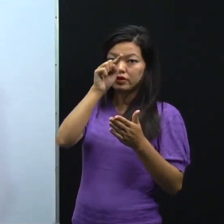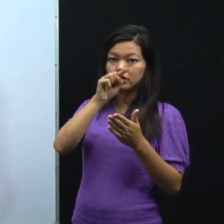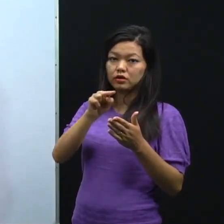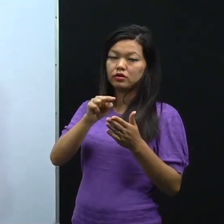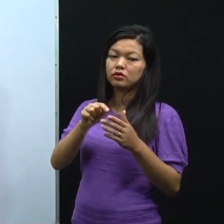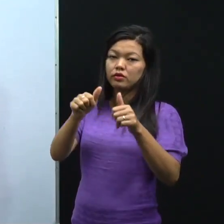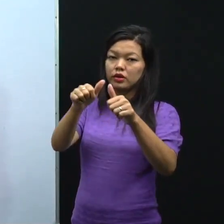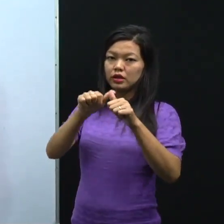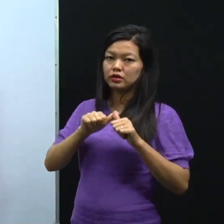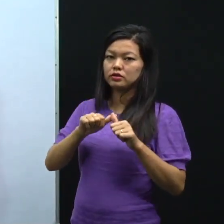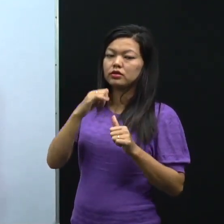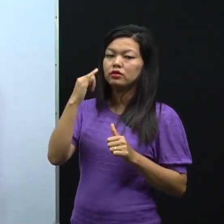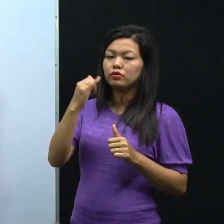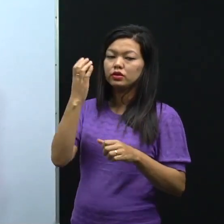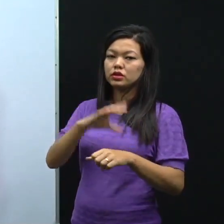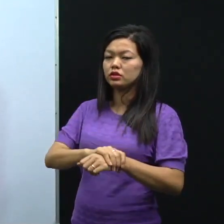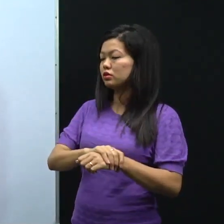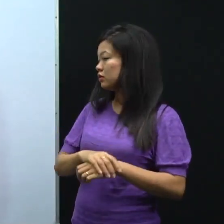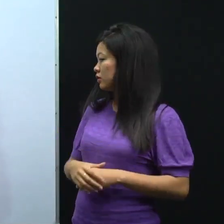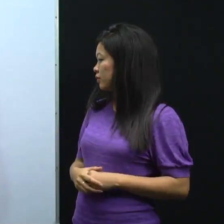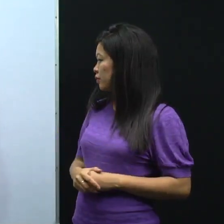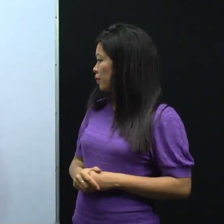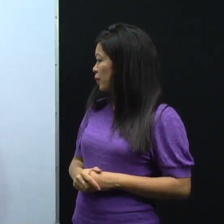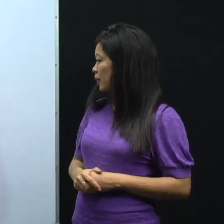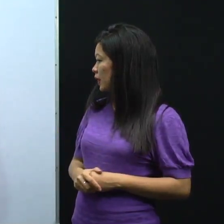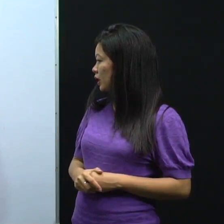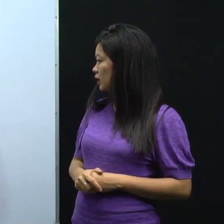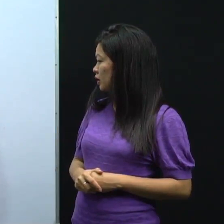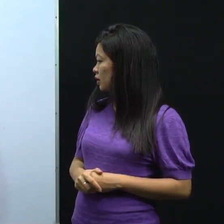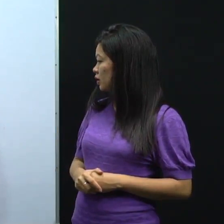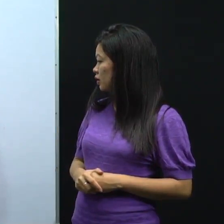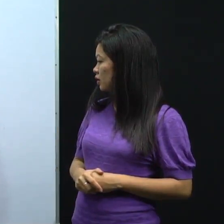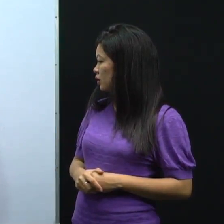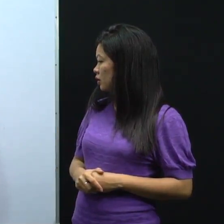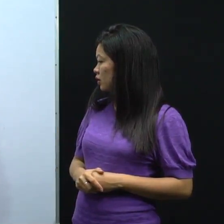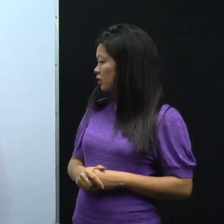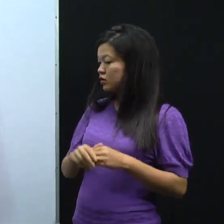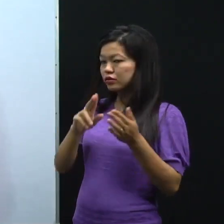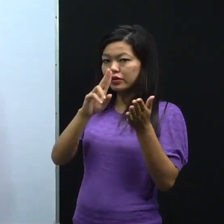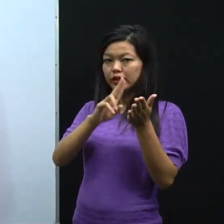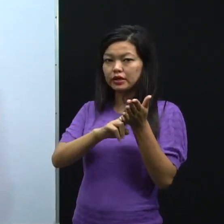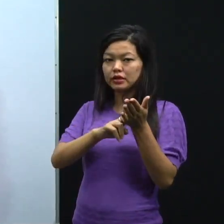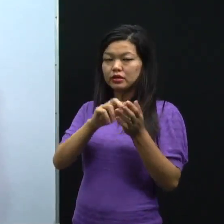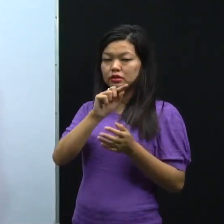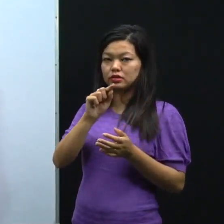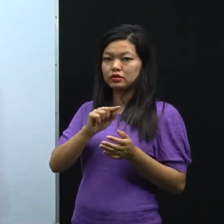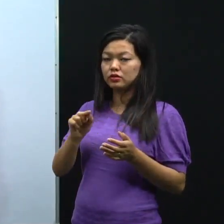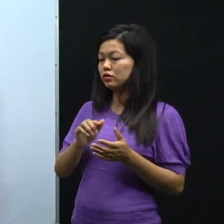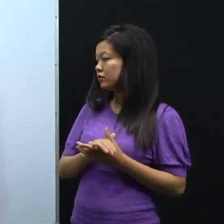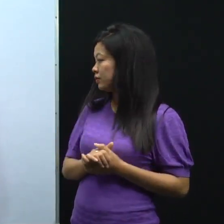answer. Clear? So we can get 2 into